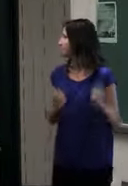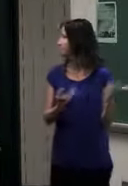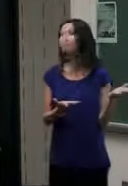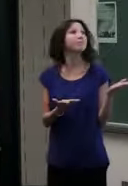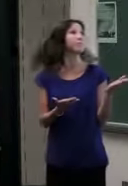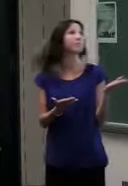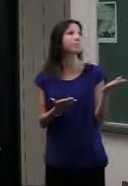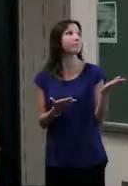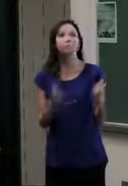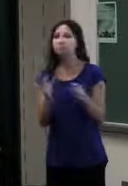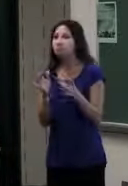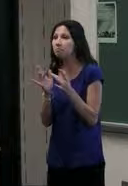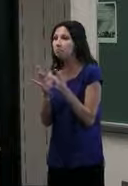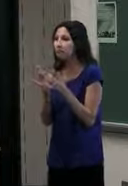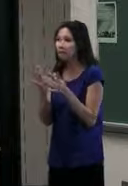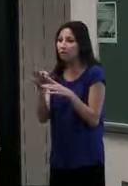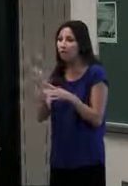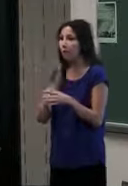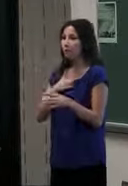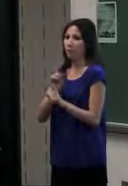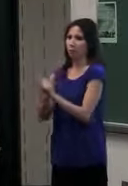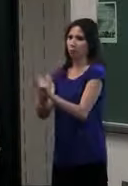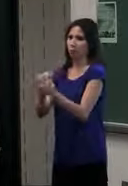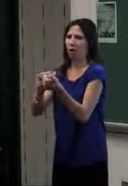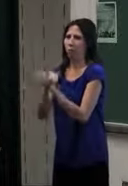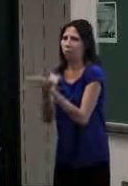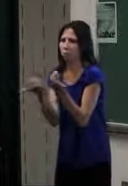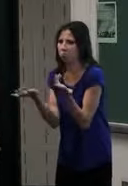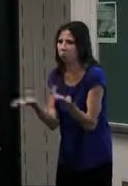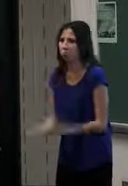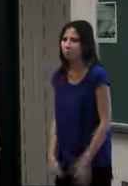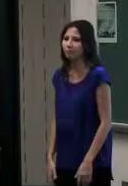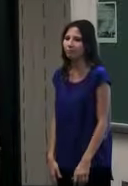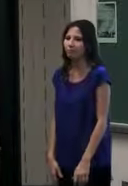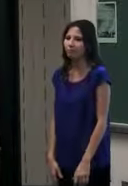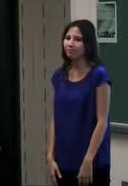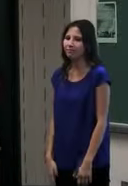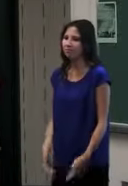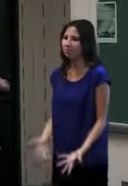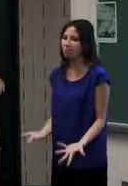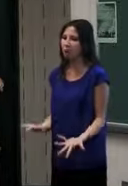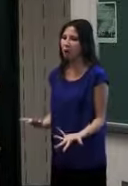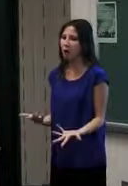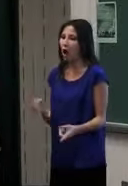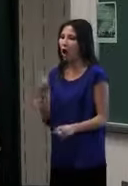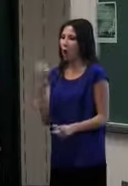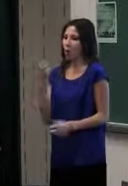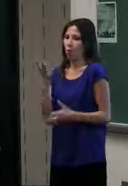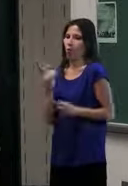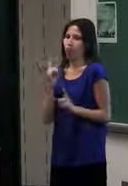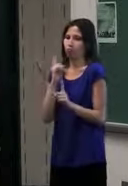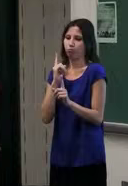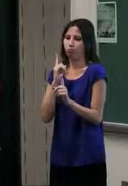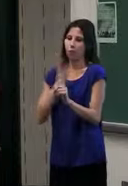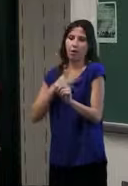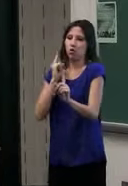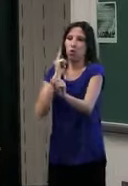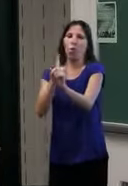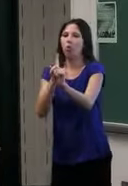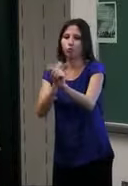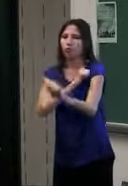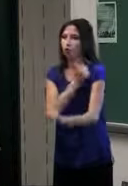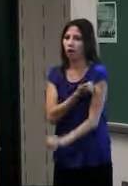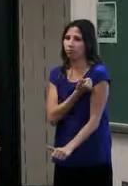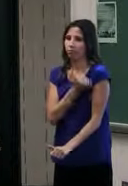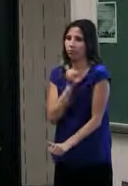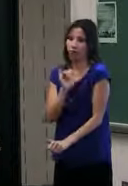Okay, so how did I find my mentor? I didn't want to do my internship anywhere else besides Strong. It was my ultimate